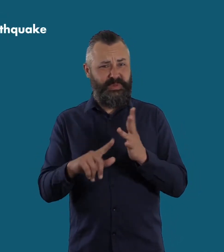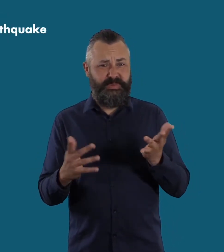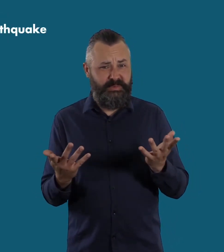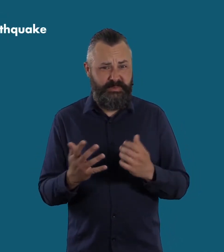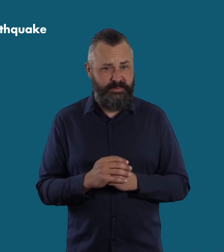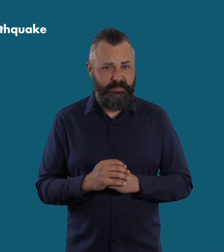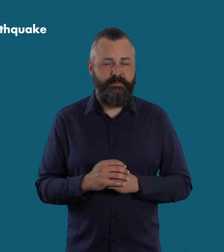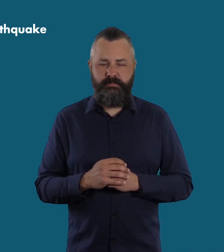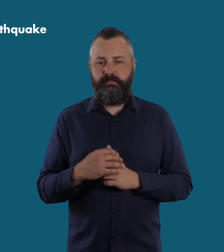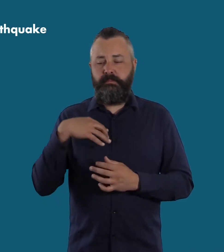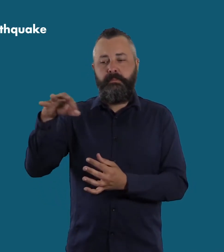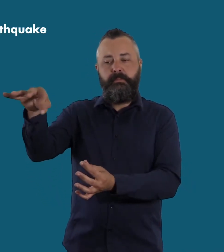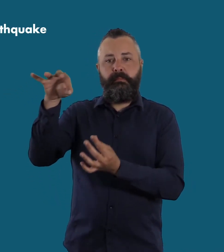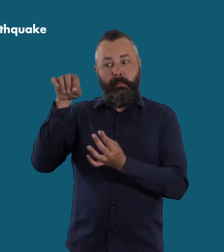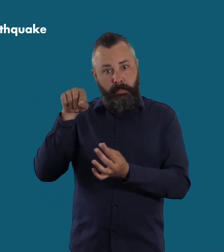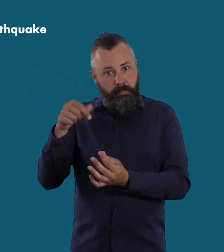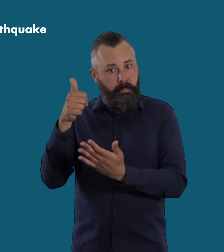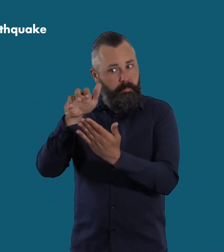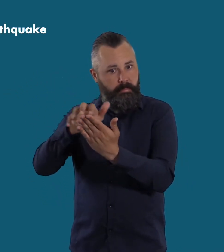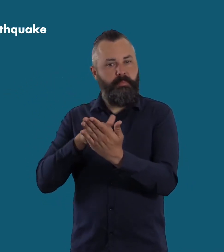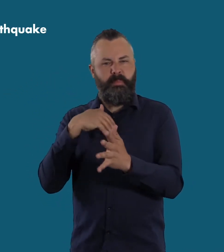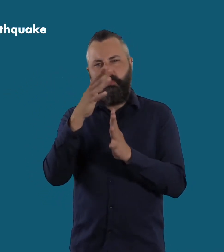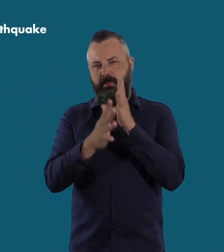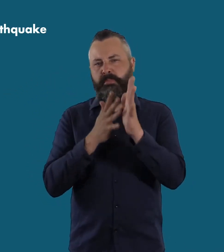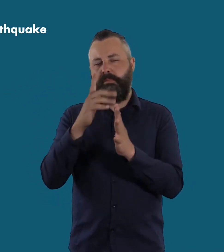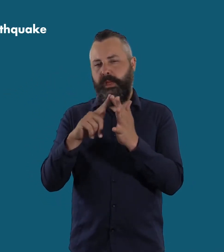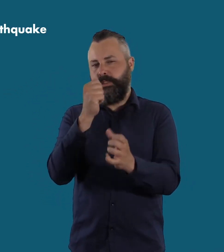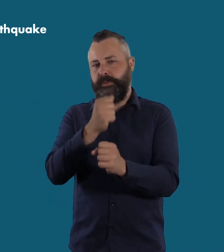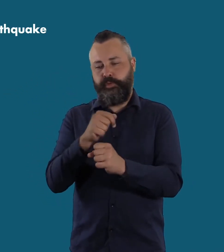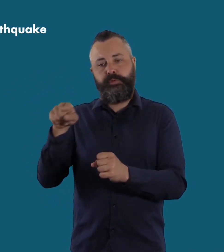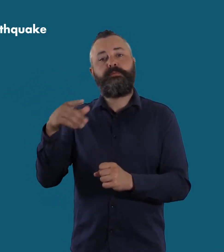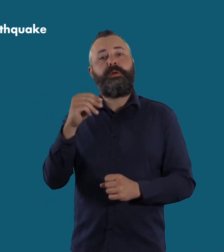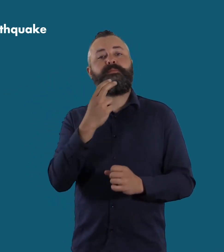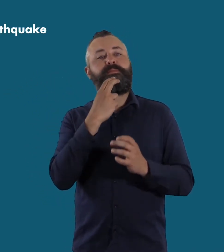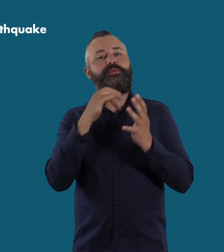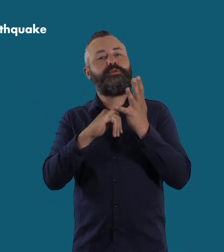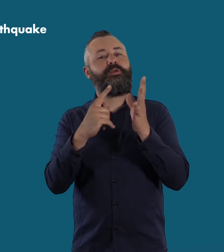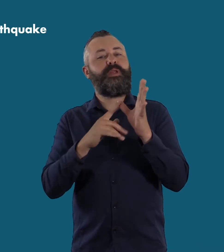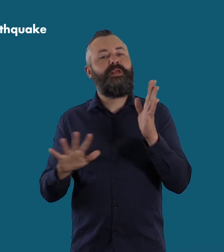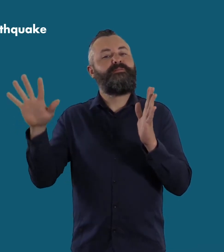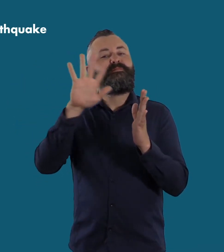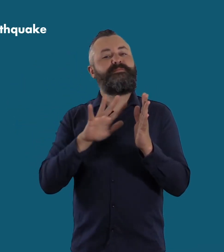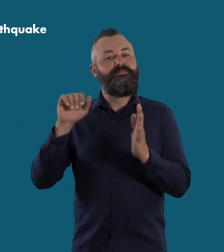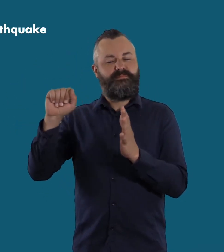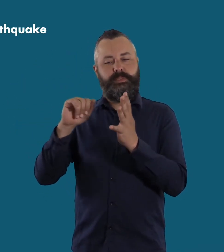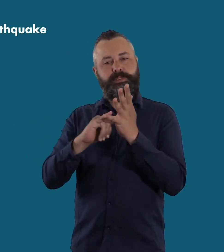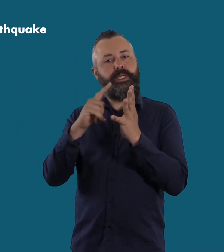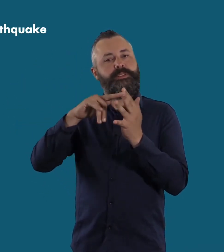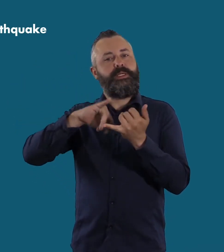What to do to prepare for and in the event of an earthquake? I will use the example of South Australia's SES guidelines.